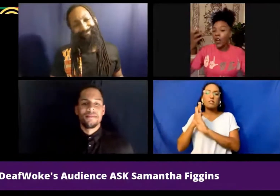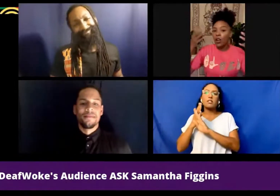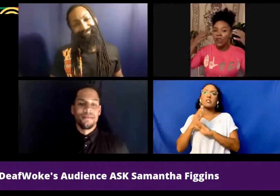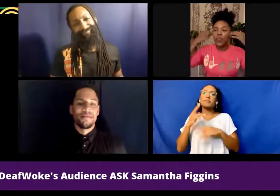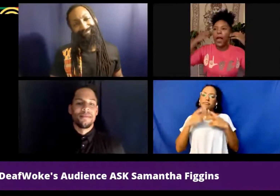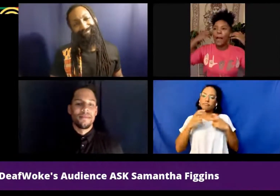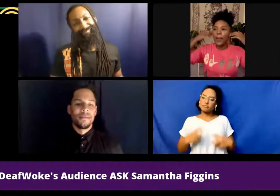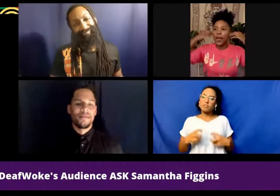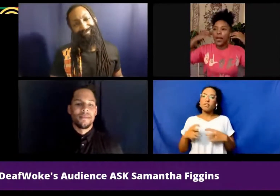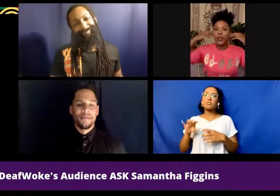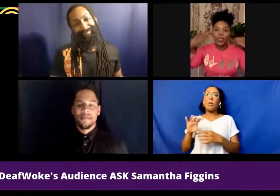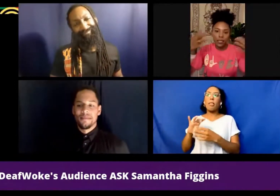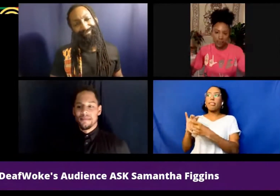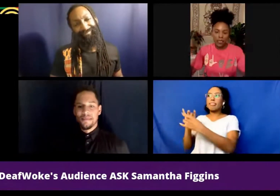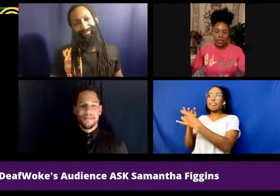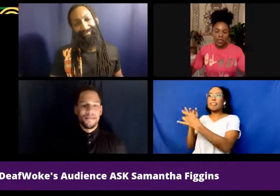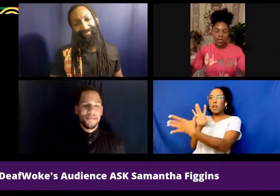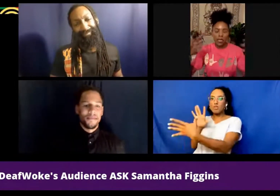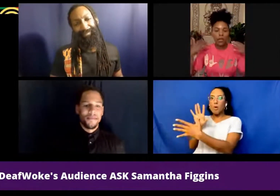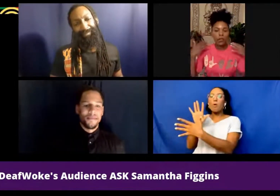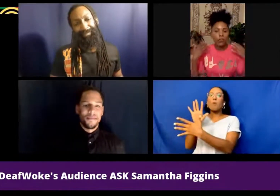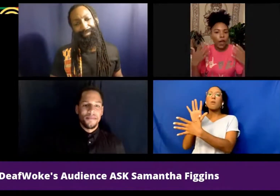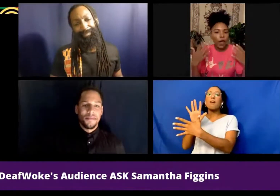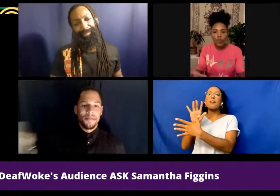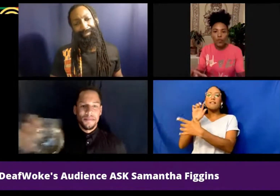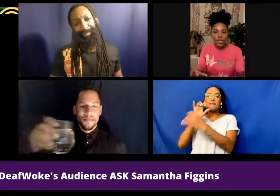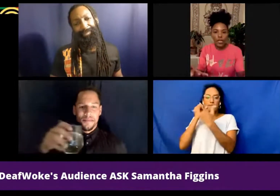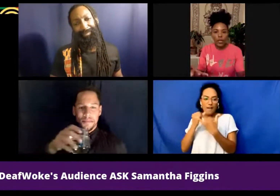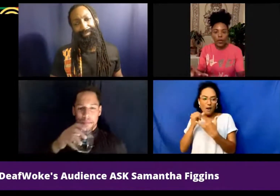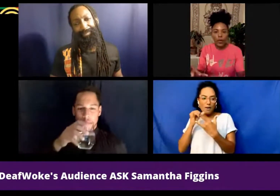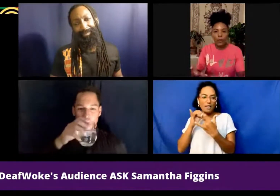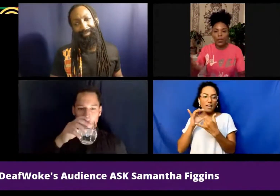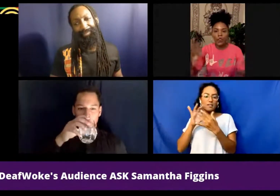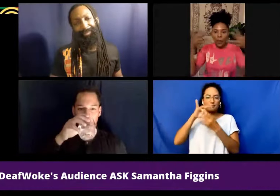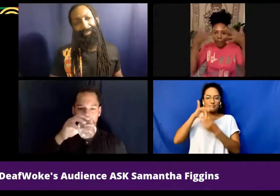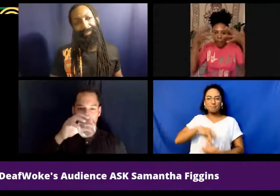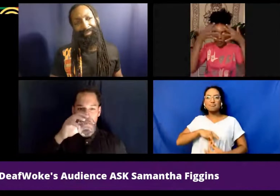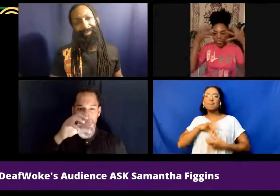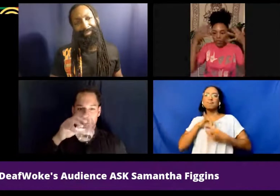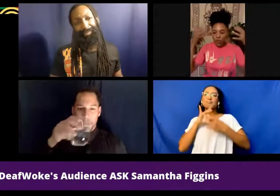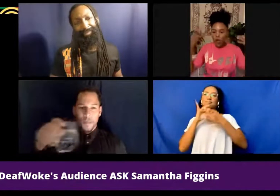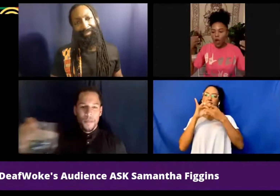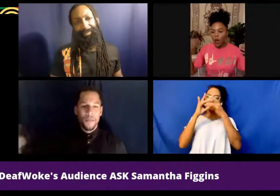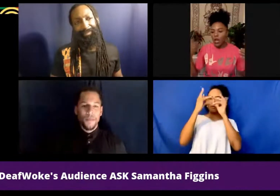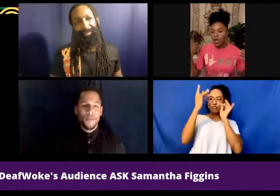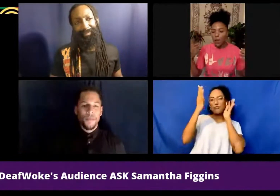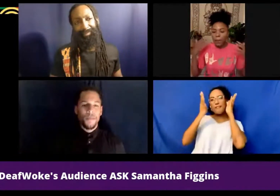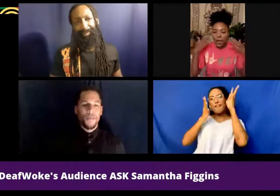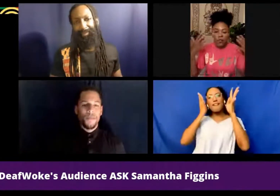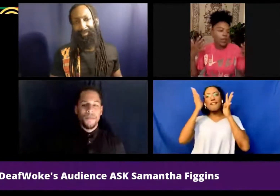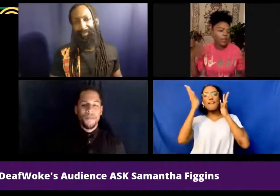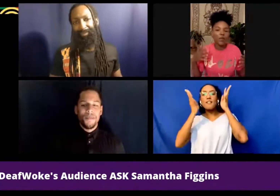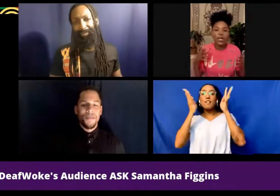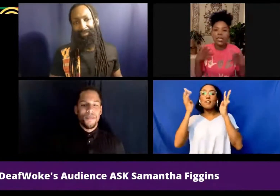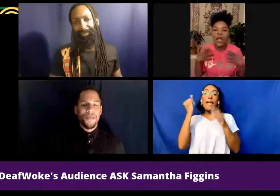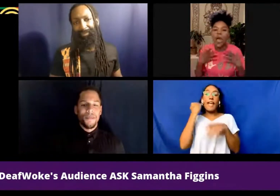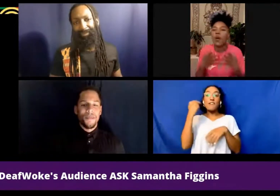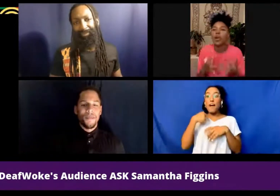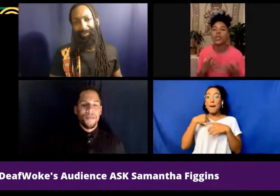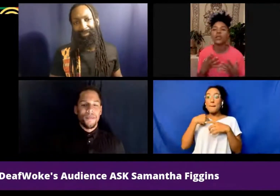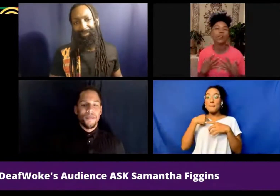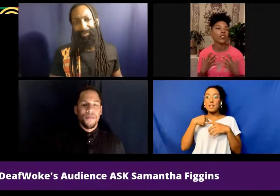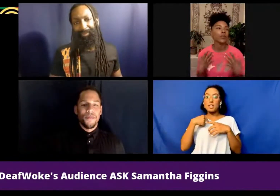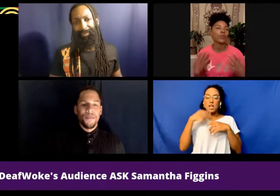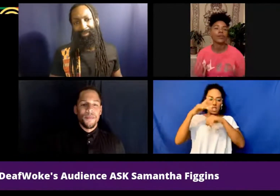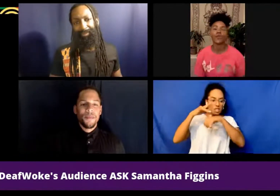letting that go so that my creativity can flow freely. You know what I mean? If I'm thinking too hard, my creativity is